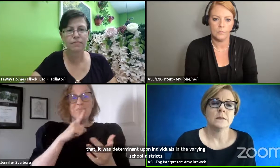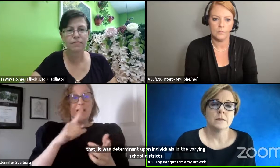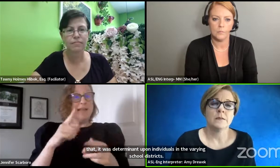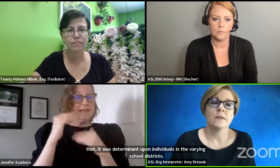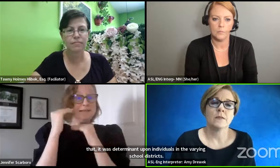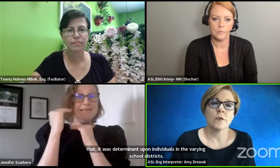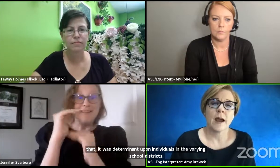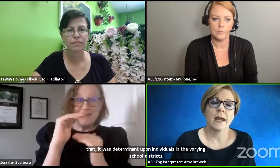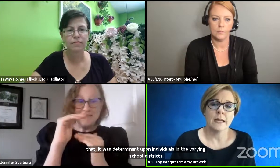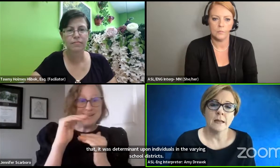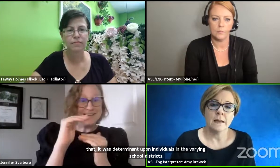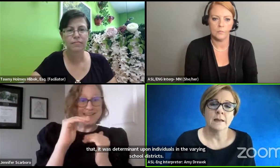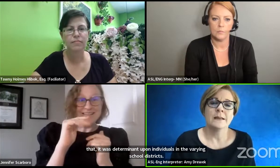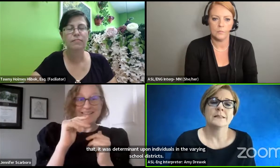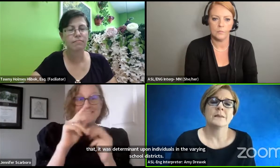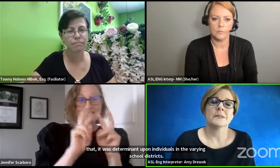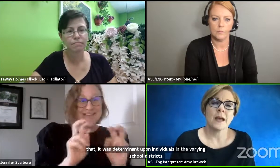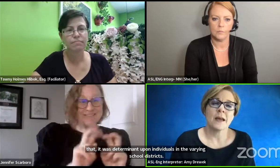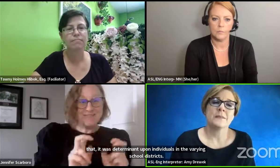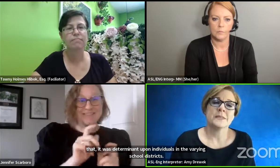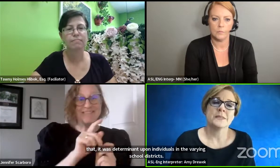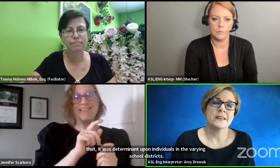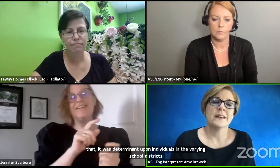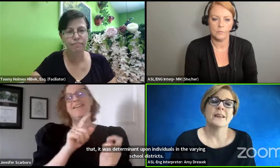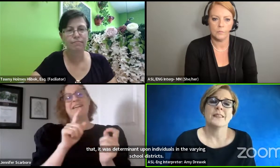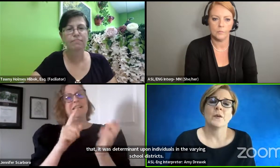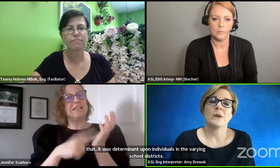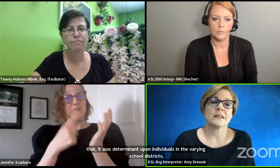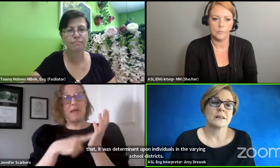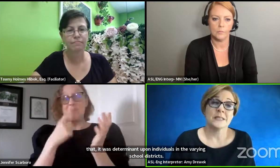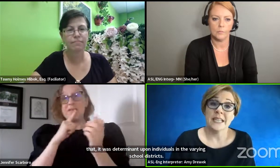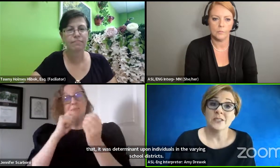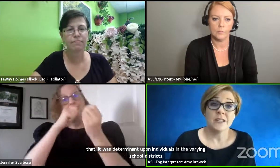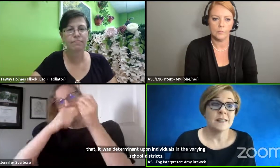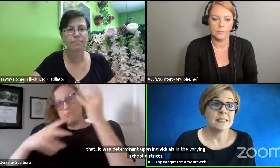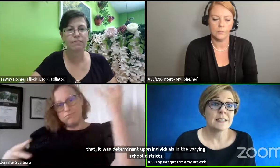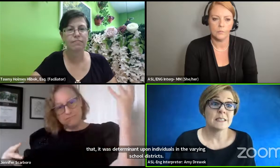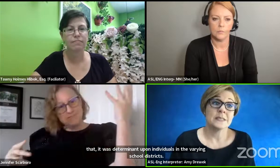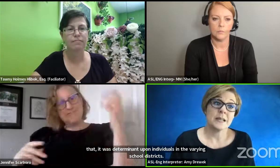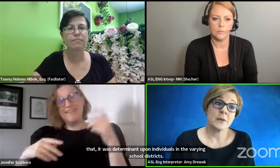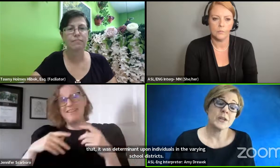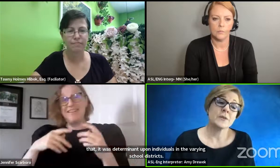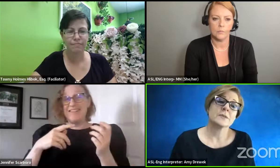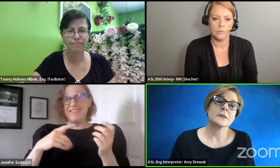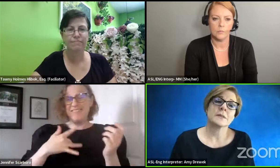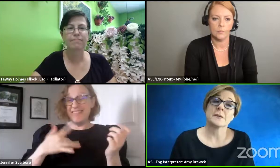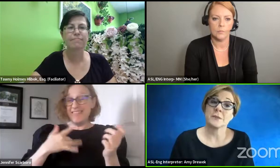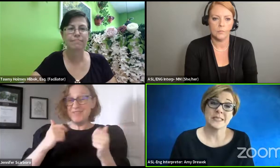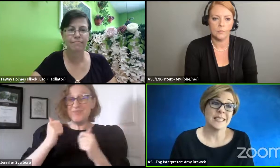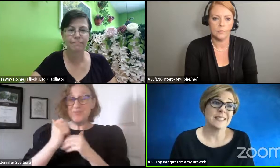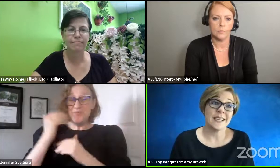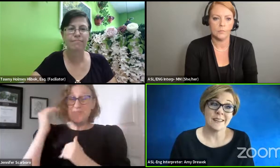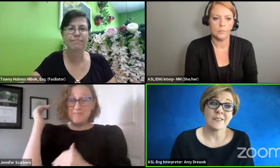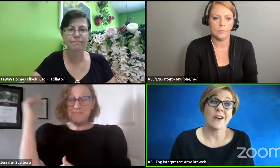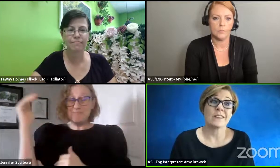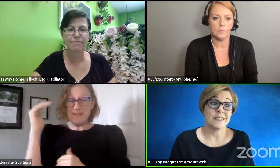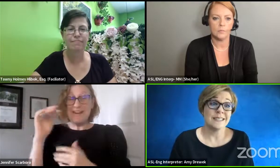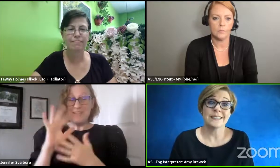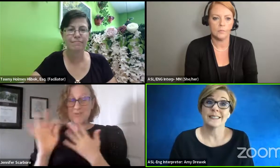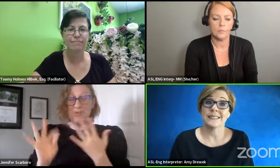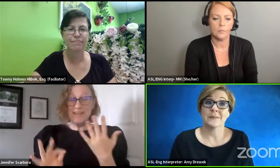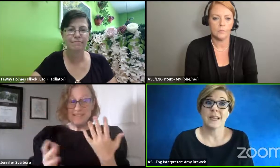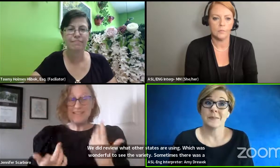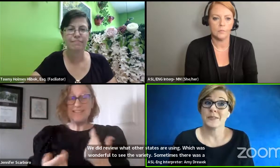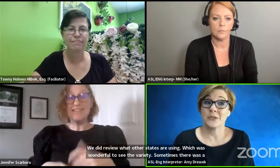see the variety. Sometimes there was a limitation in the assessments that were used. Sometimes we did get a